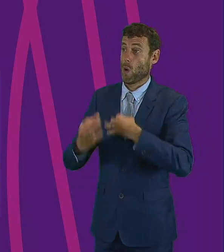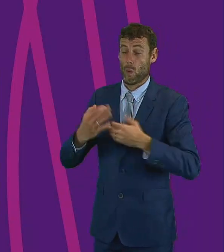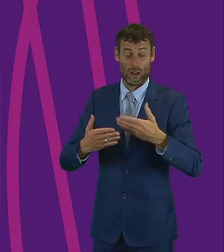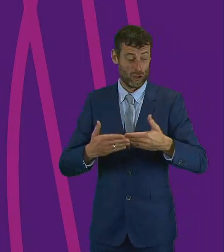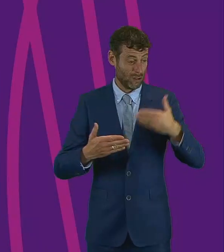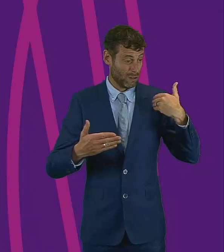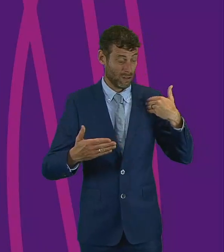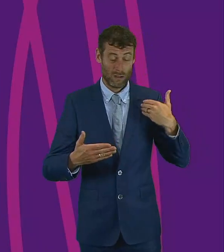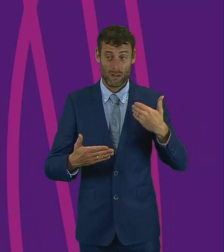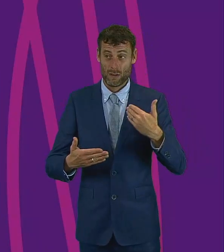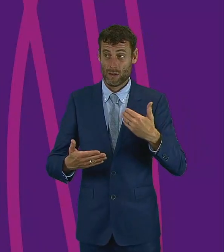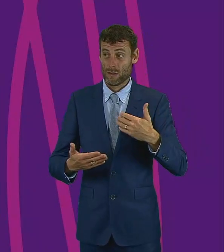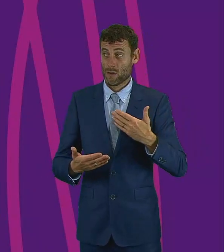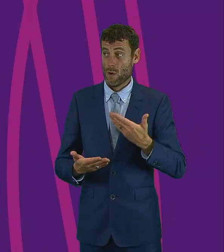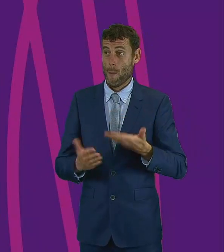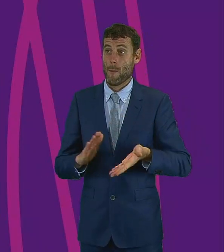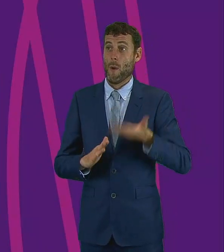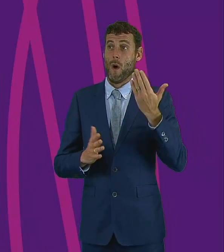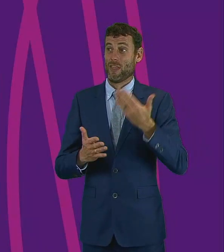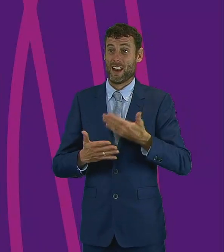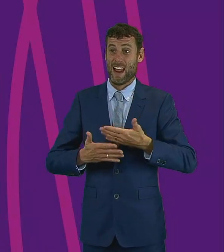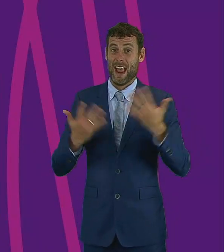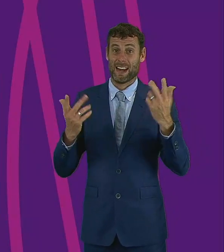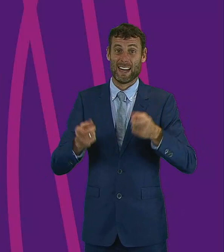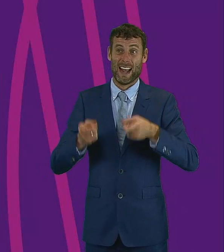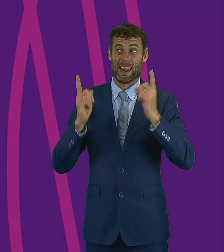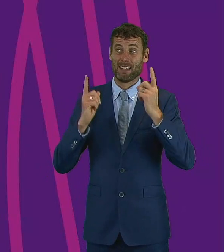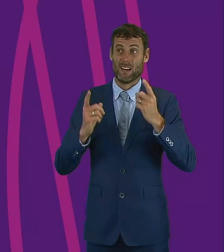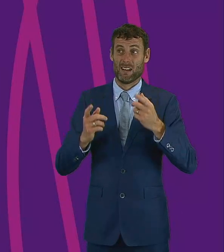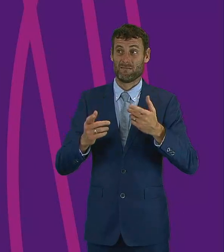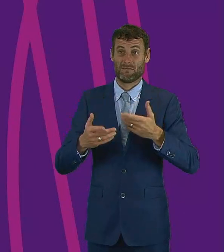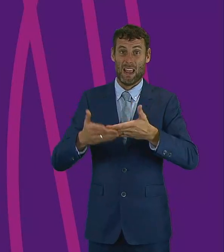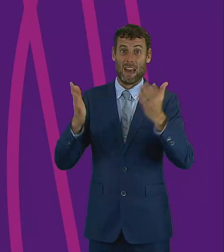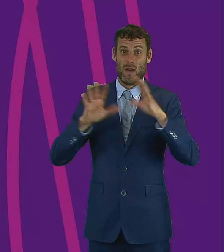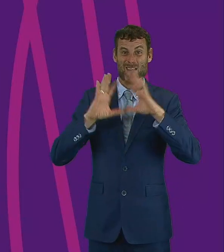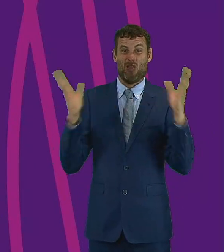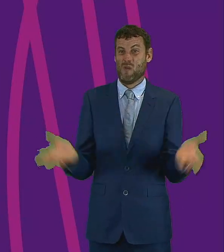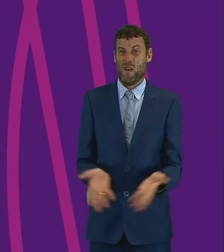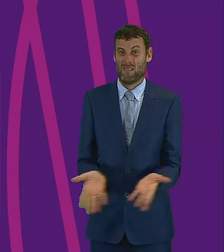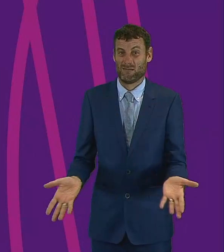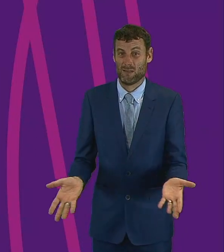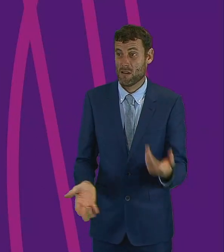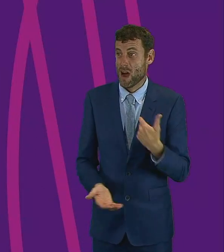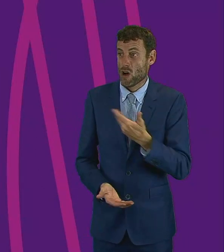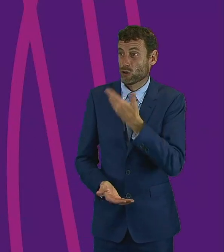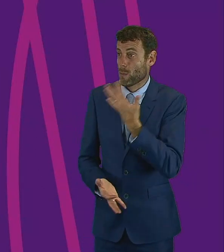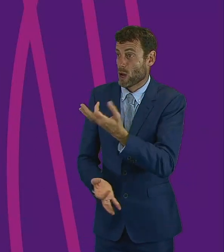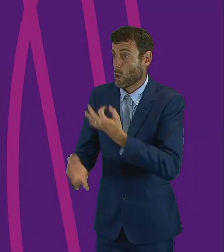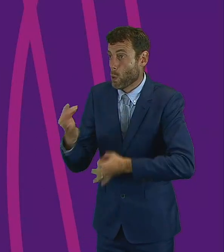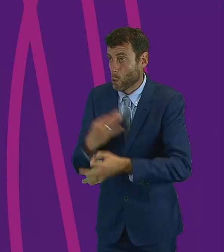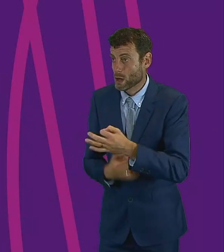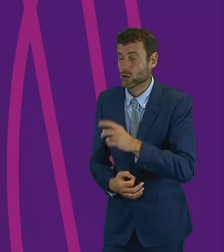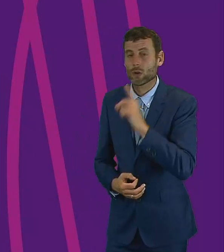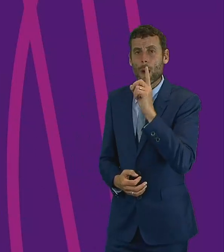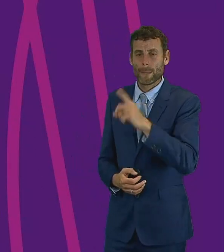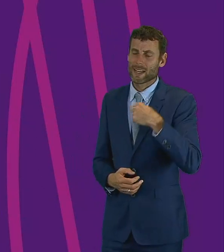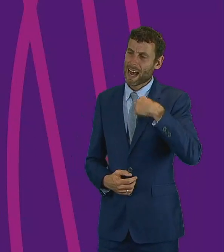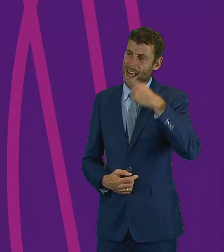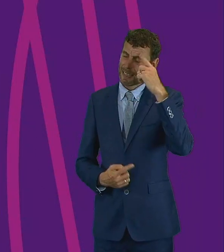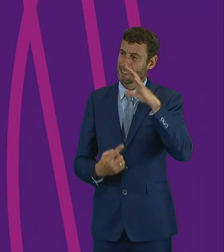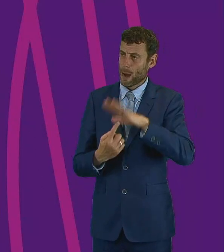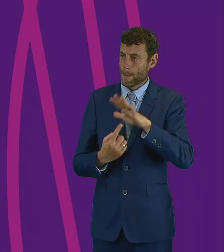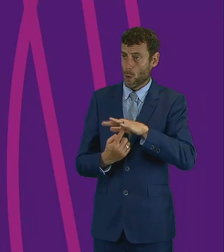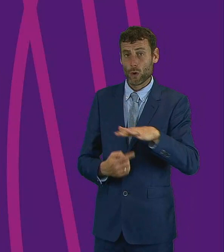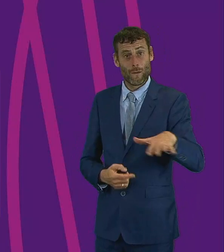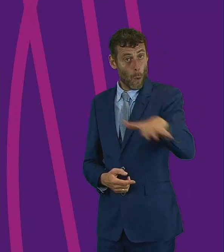past than any other leader anywhere, perhaps in the world. I have no objection to that. I just think there is a duty on all of us, not